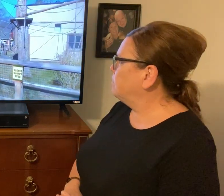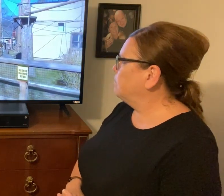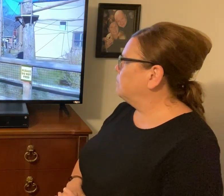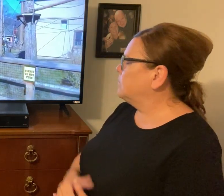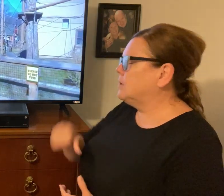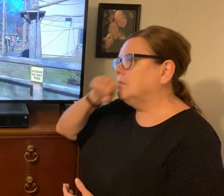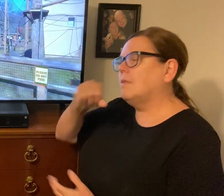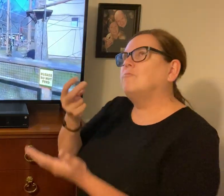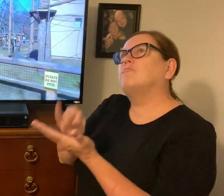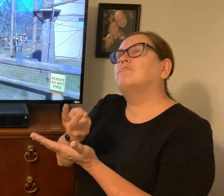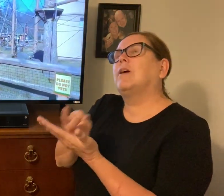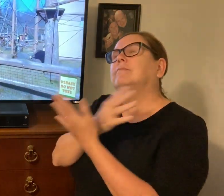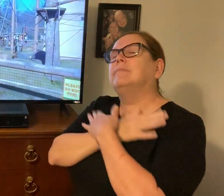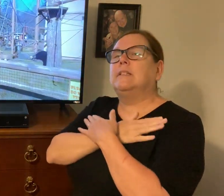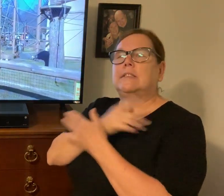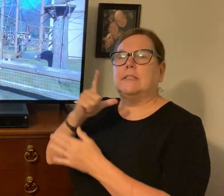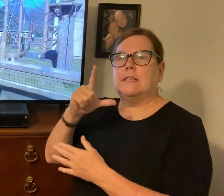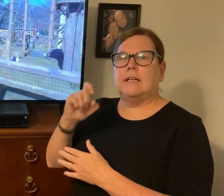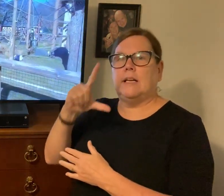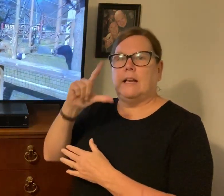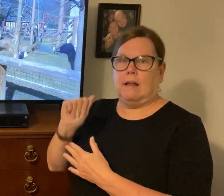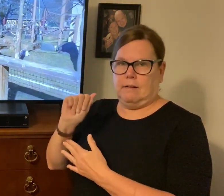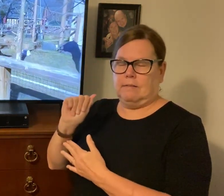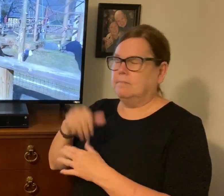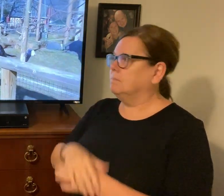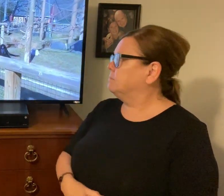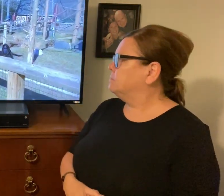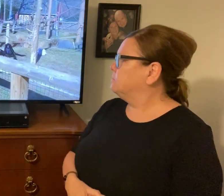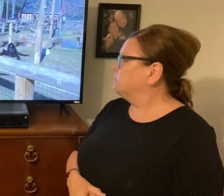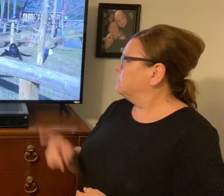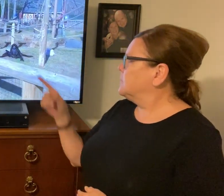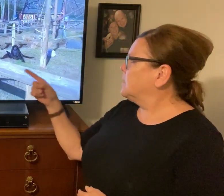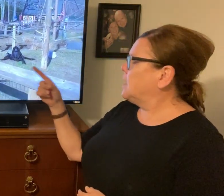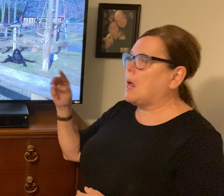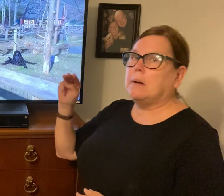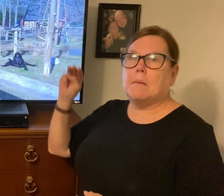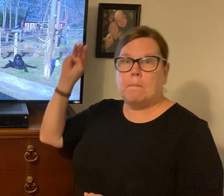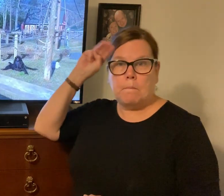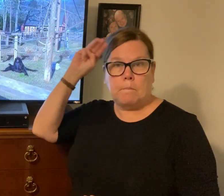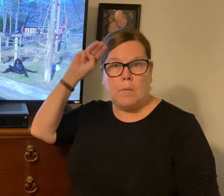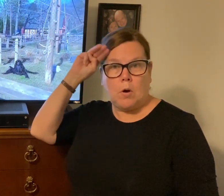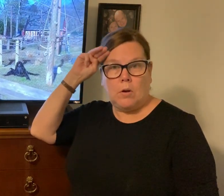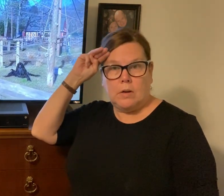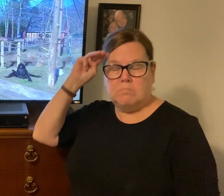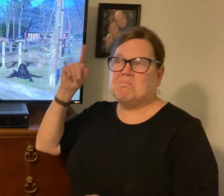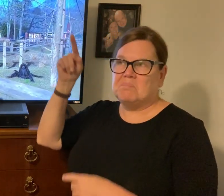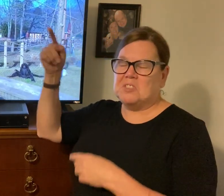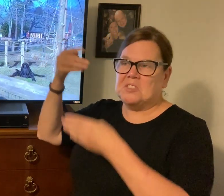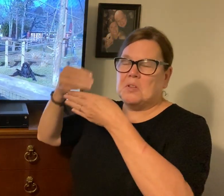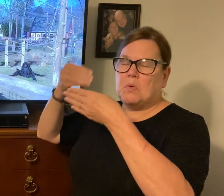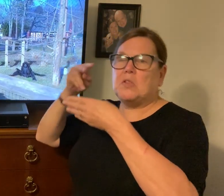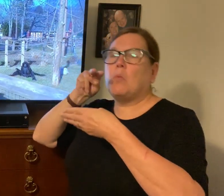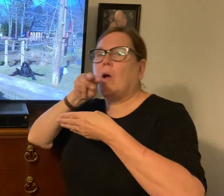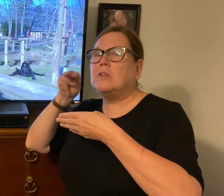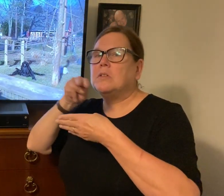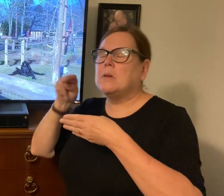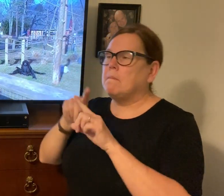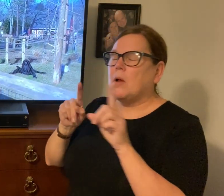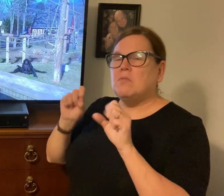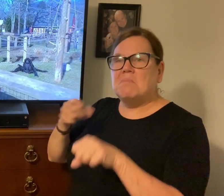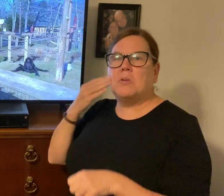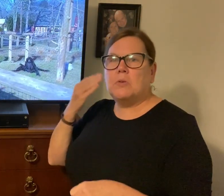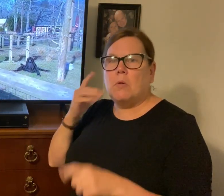life here. So this is Lila right here. And Merlin is actually up in the window right now. He'll probably come over in just a minute. You